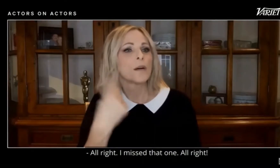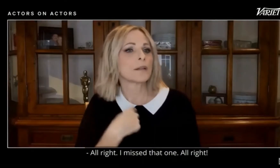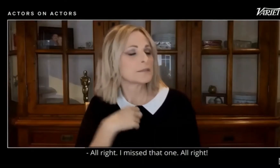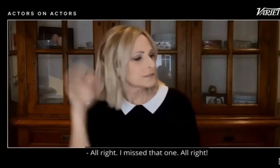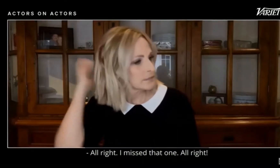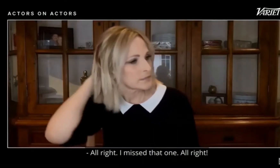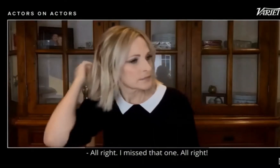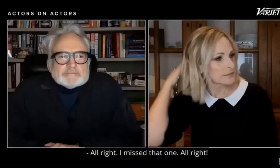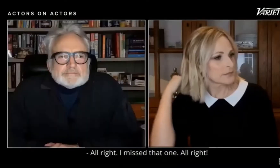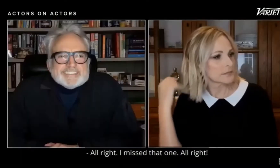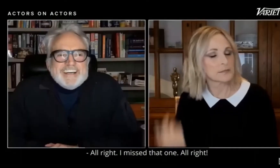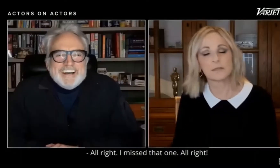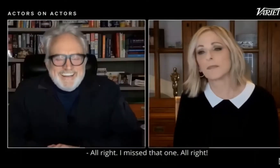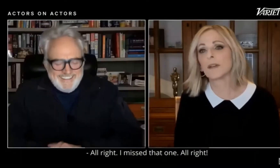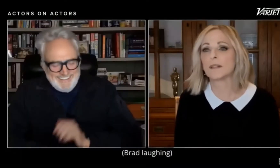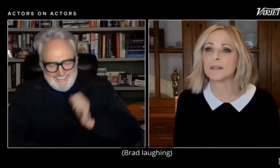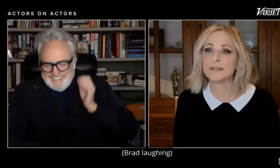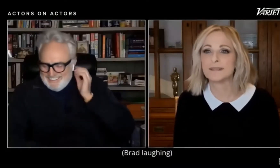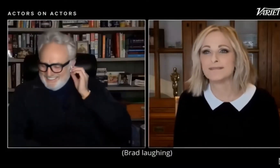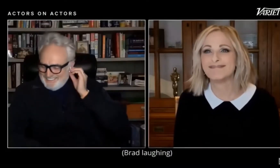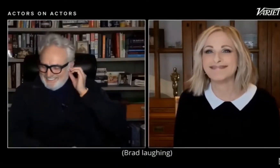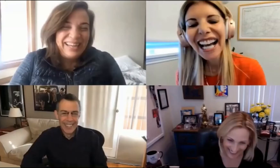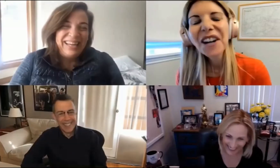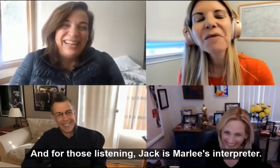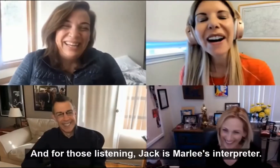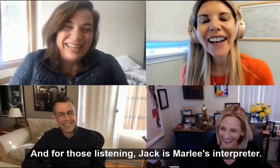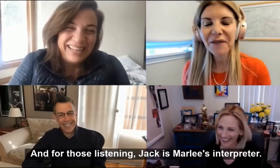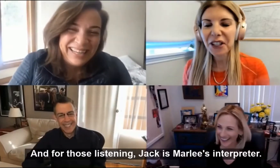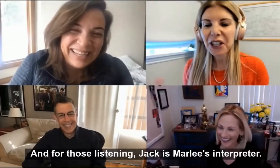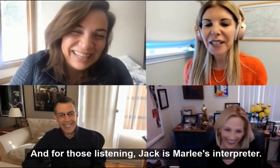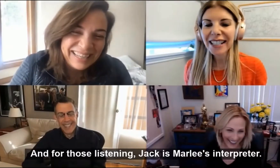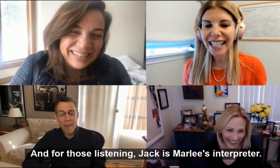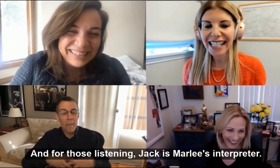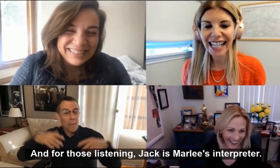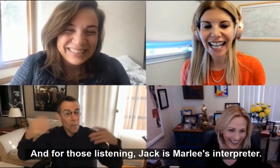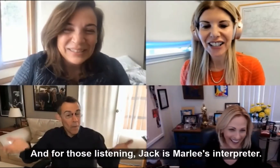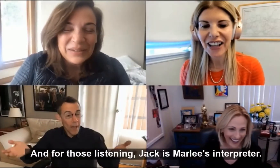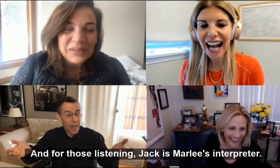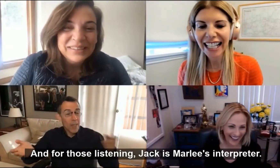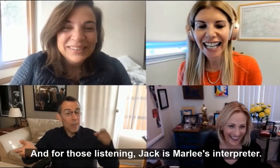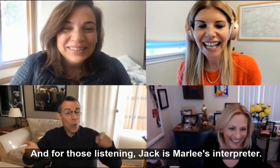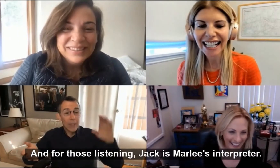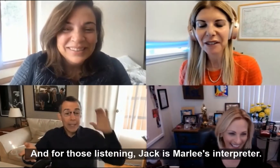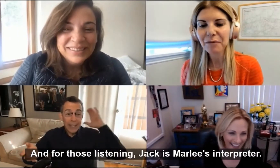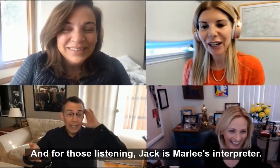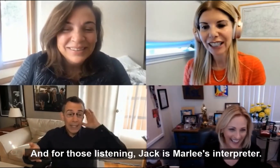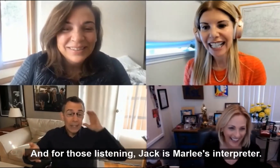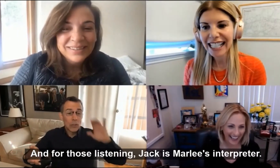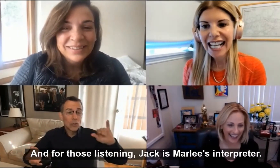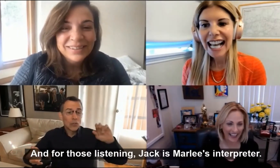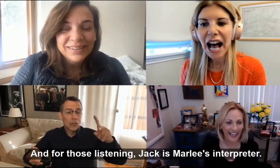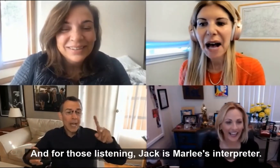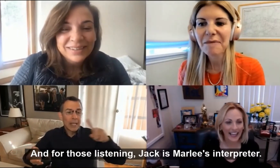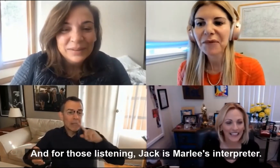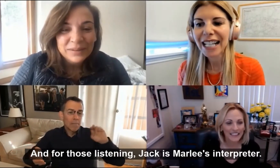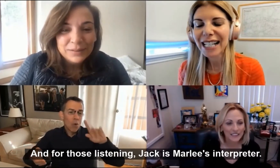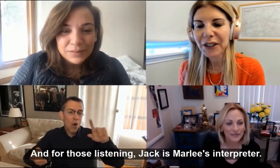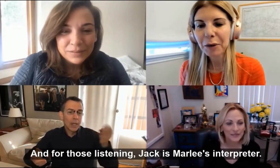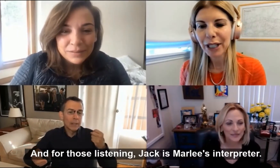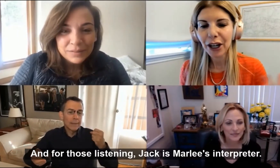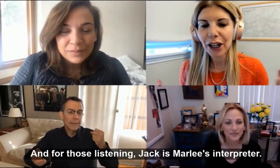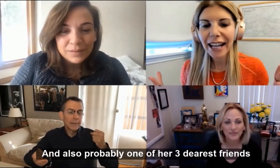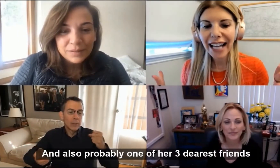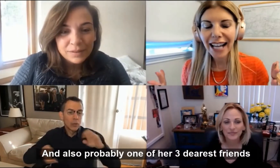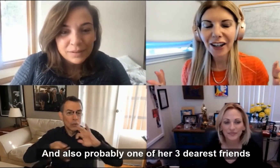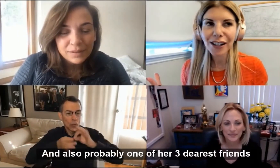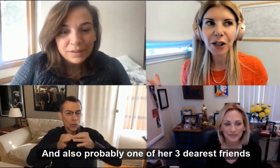All right, I missed that one. All right. Well, and for those listening, Jack is Marley's